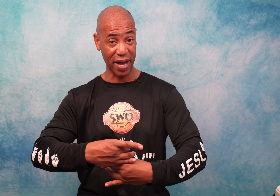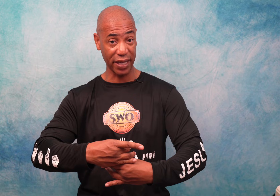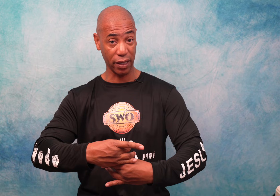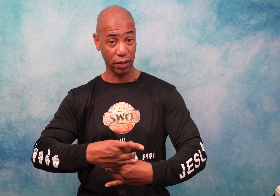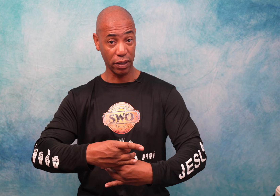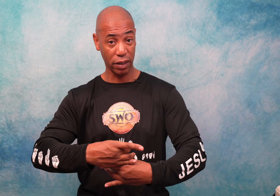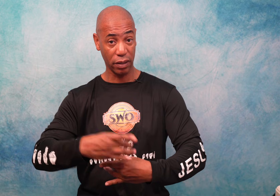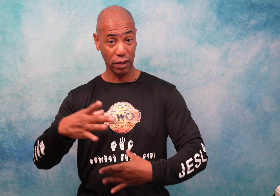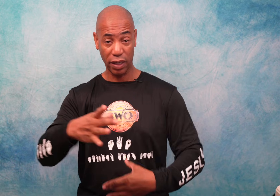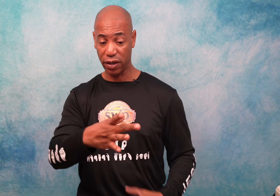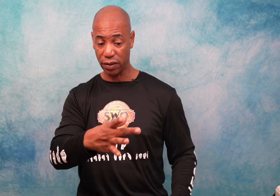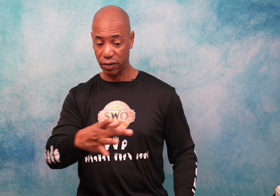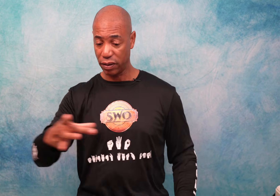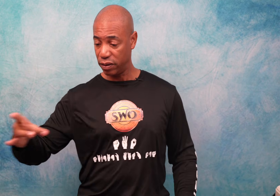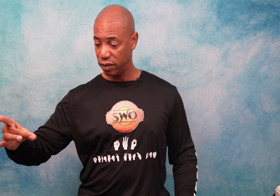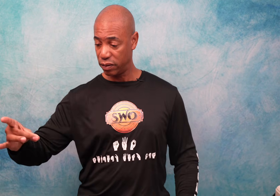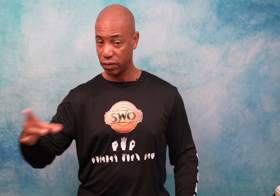body. Here.